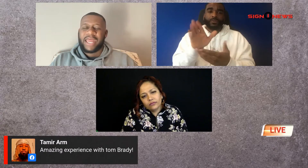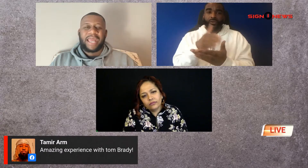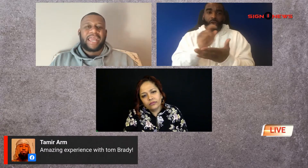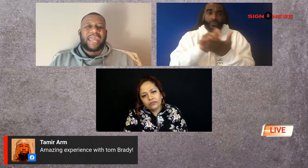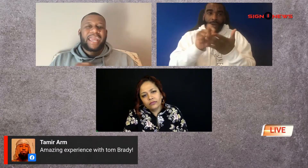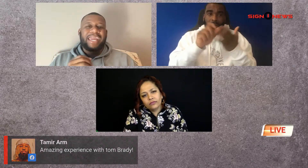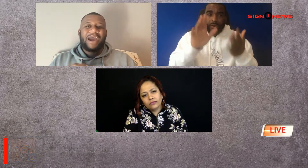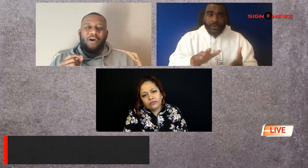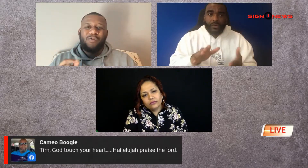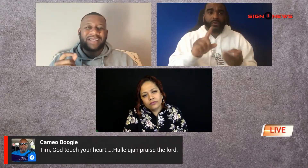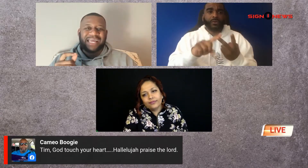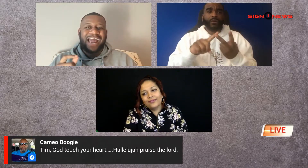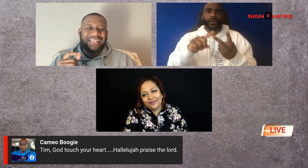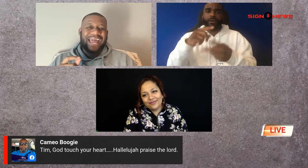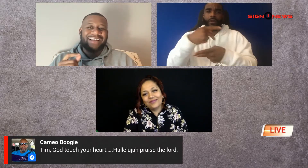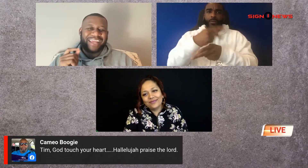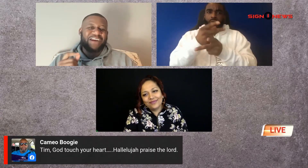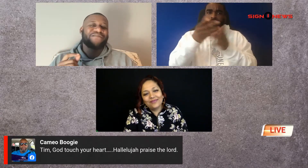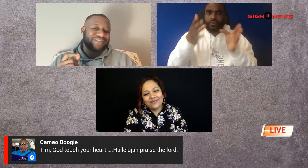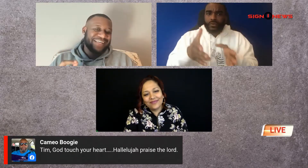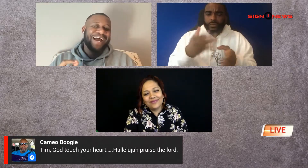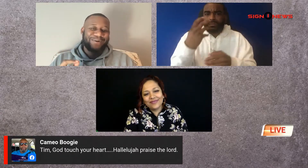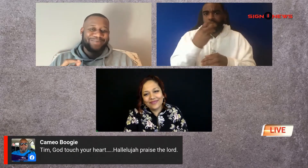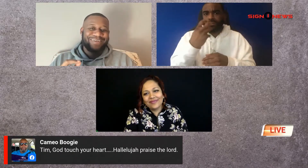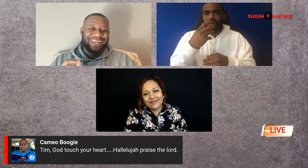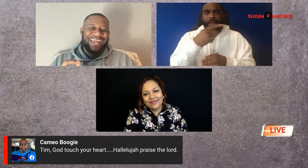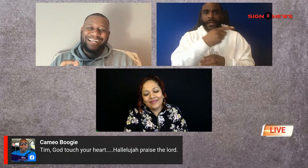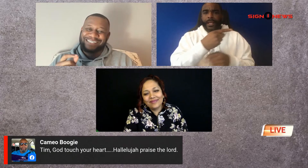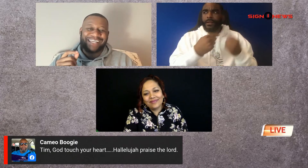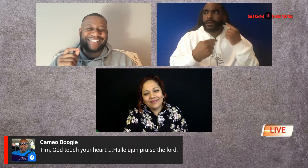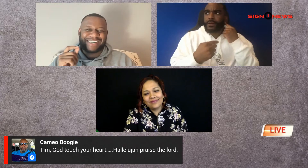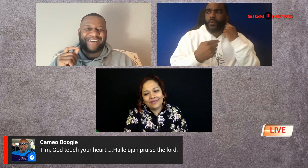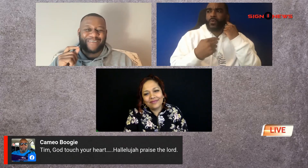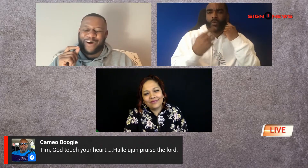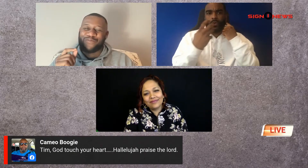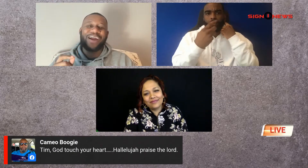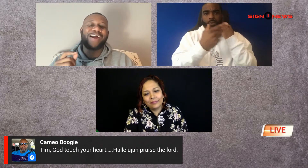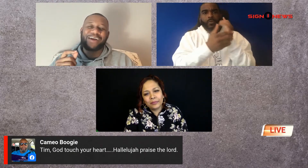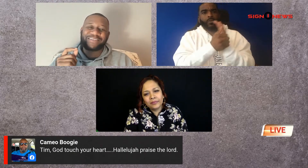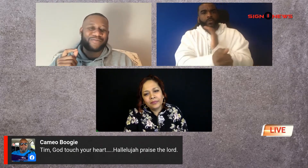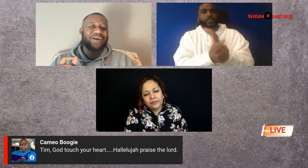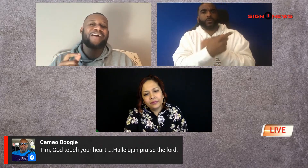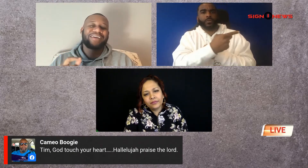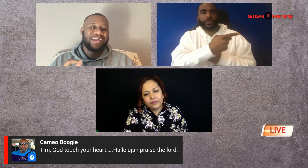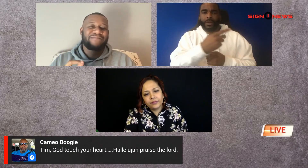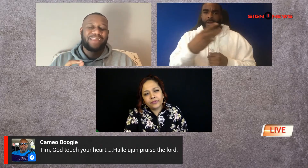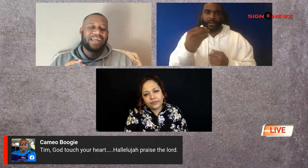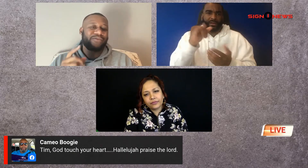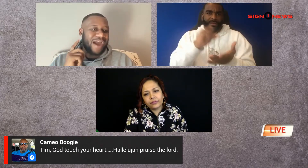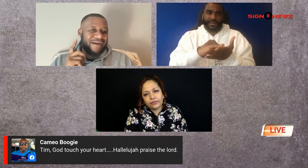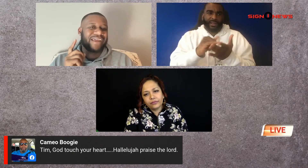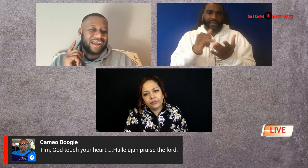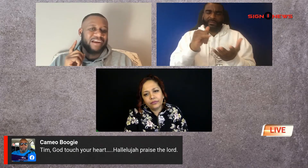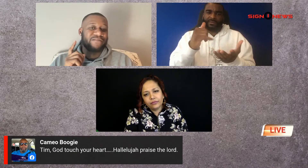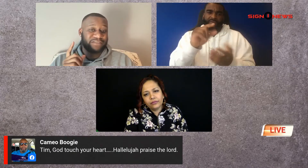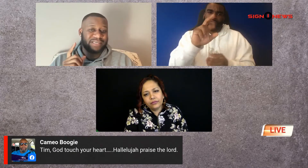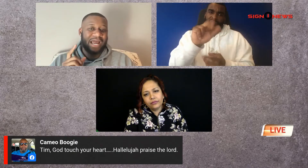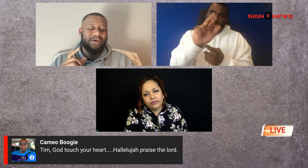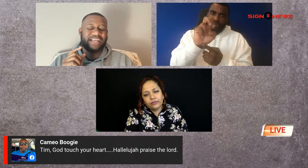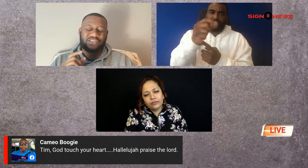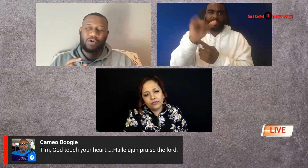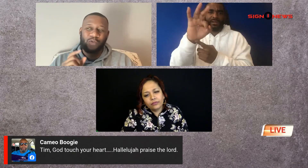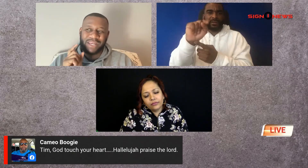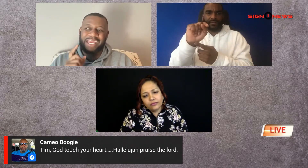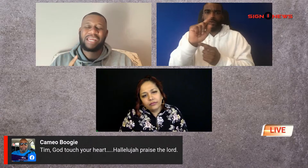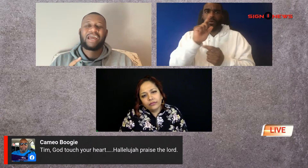producer, he always had that ear for sound. And it's a rare gift that you have that ear for